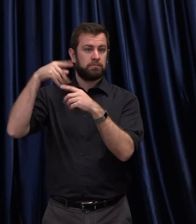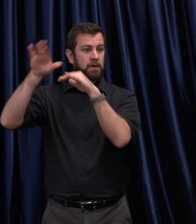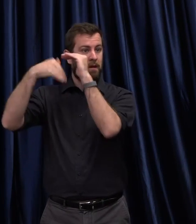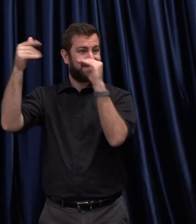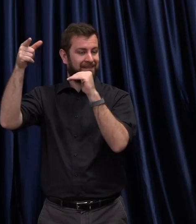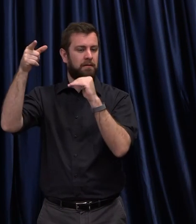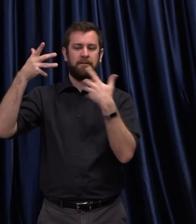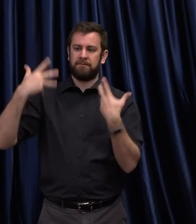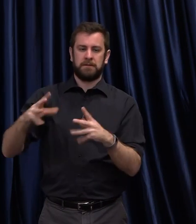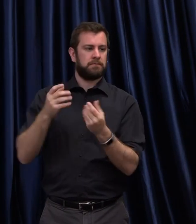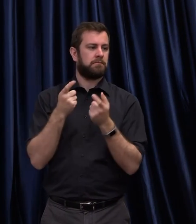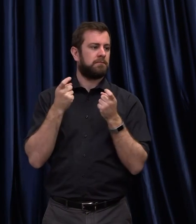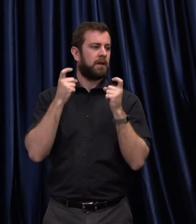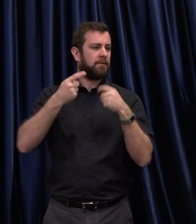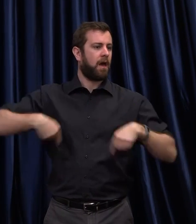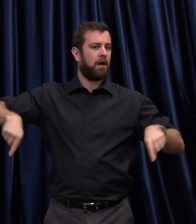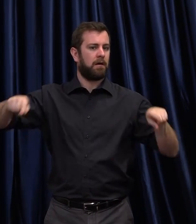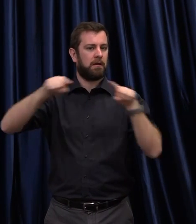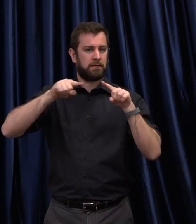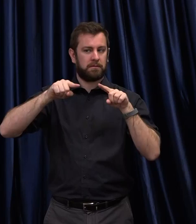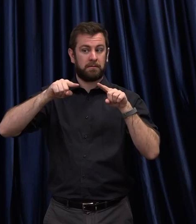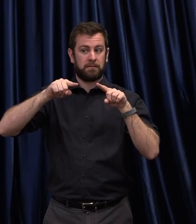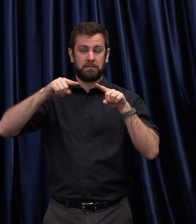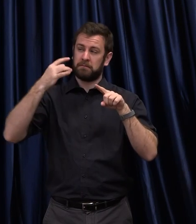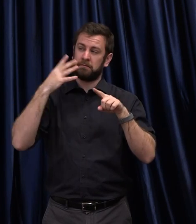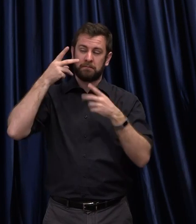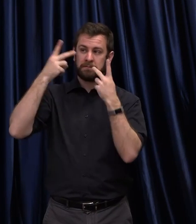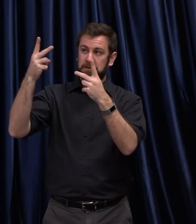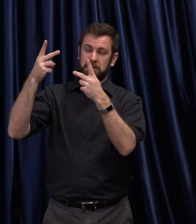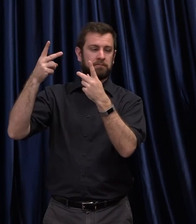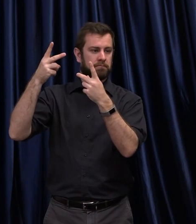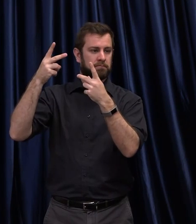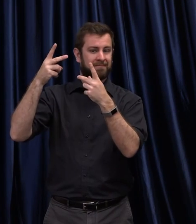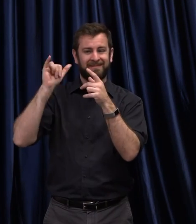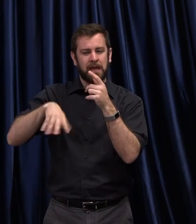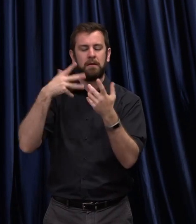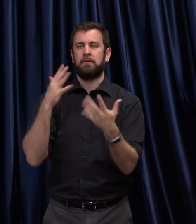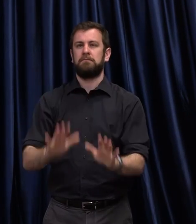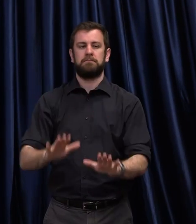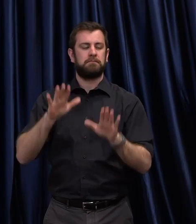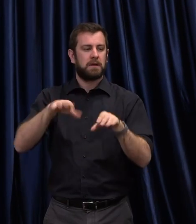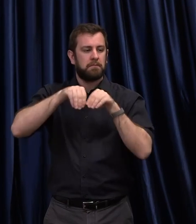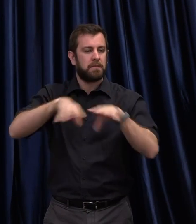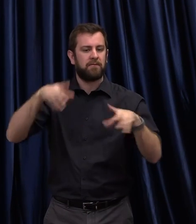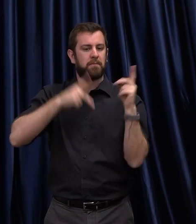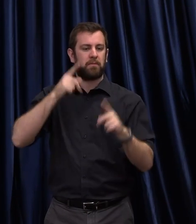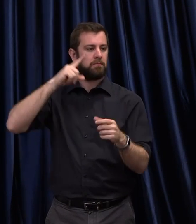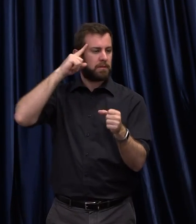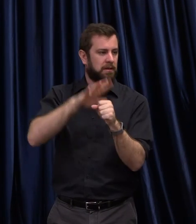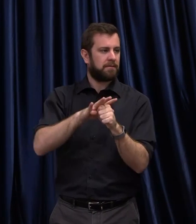lit. And this is a great blessing for believers and those who would understand.